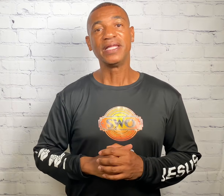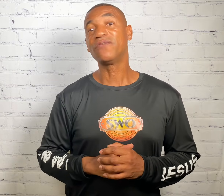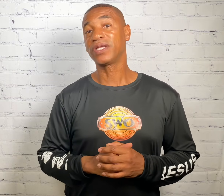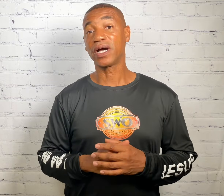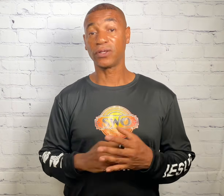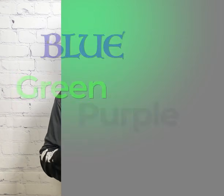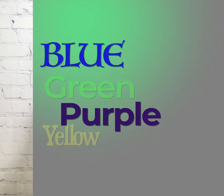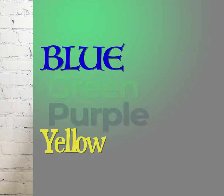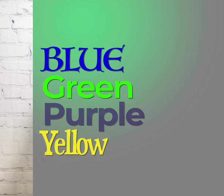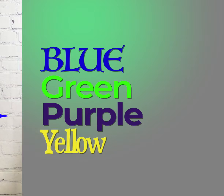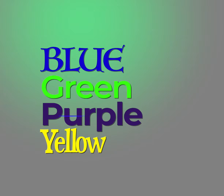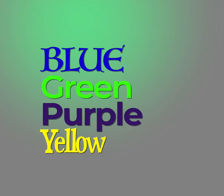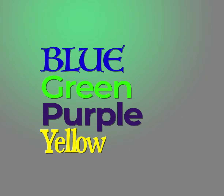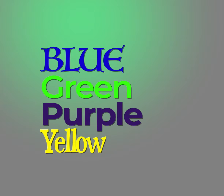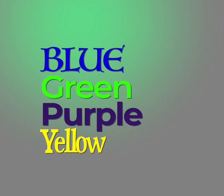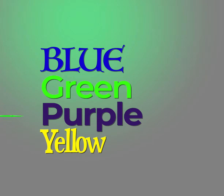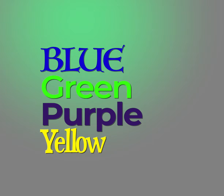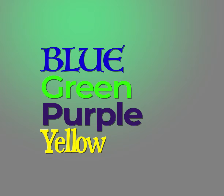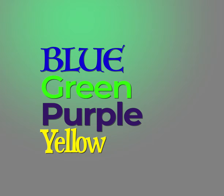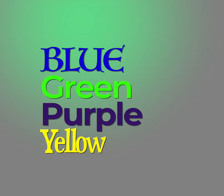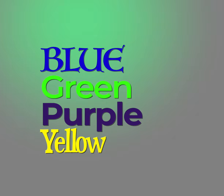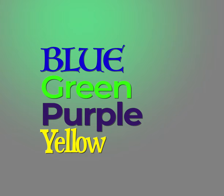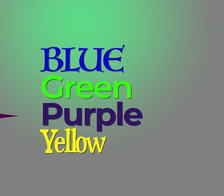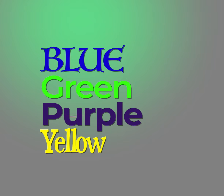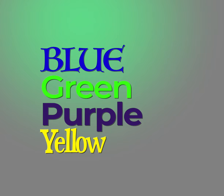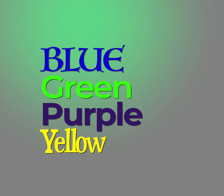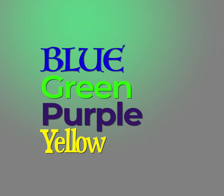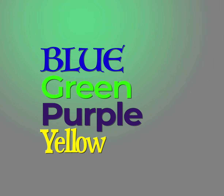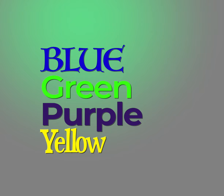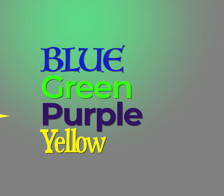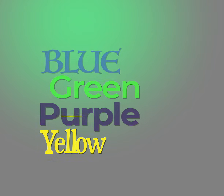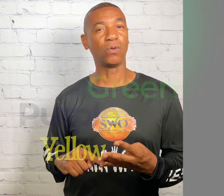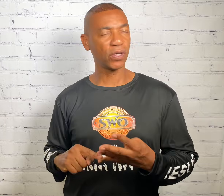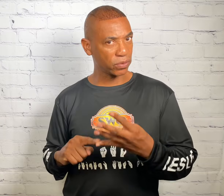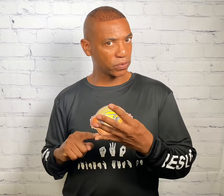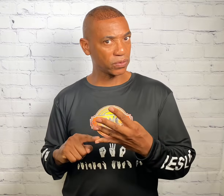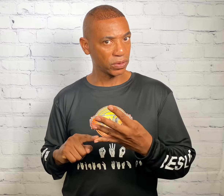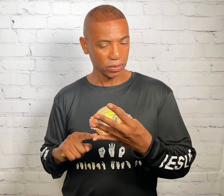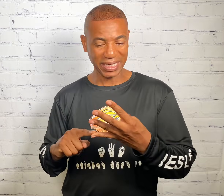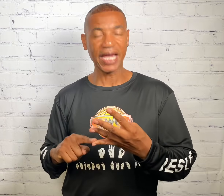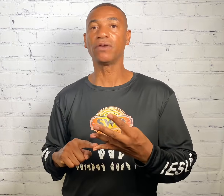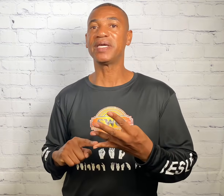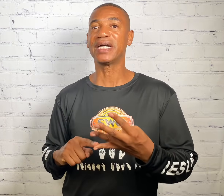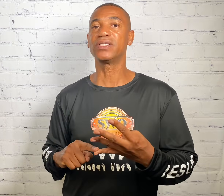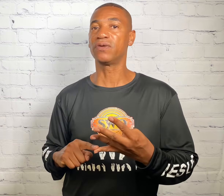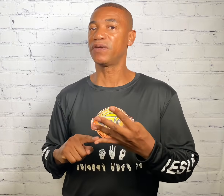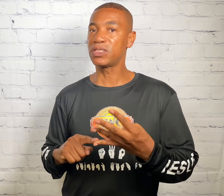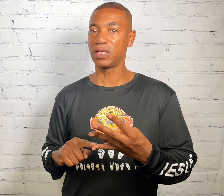Now for the colors blue, green, purple, and yellow. We're going to do those together because they're very